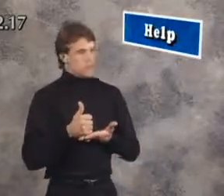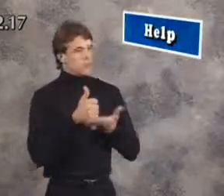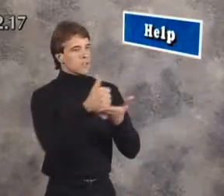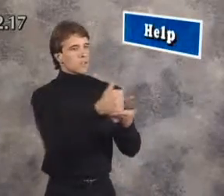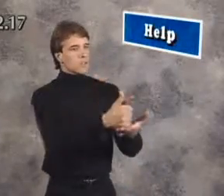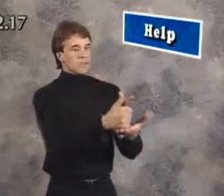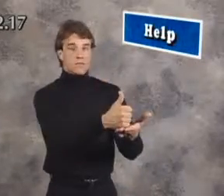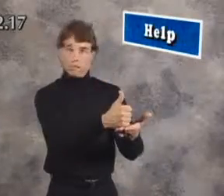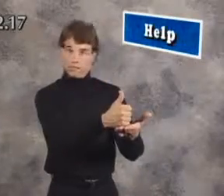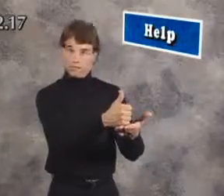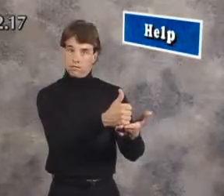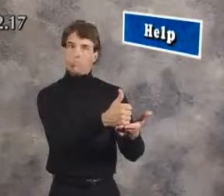Help.